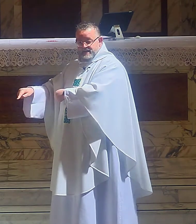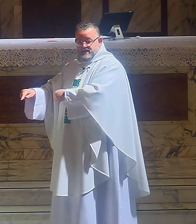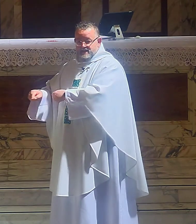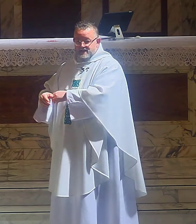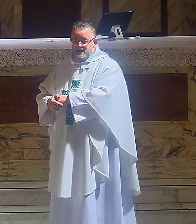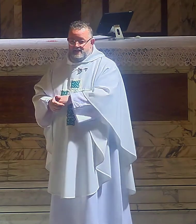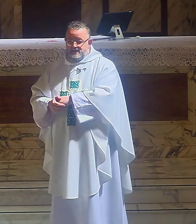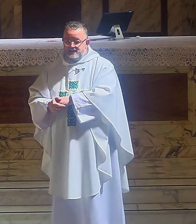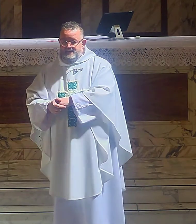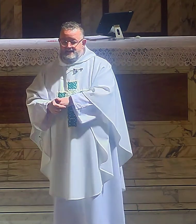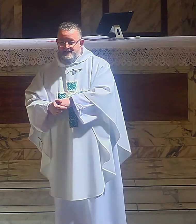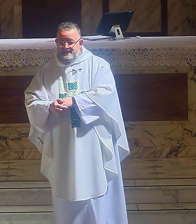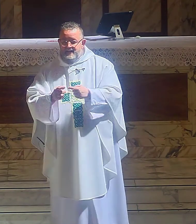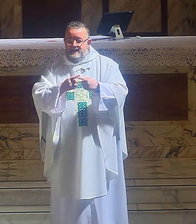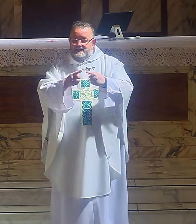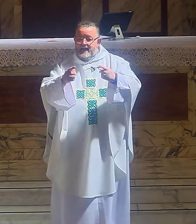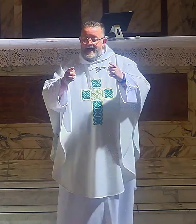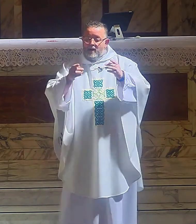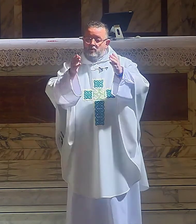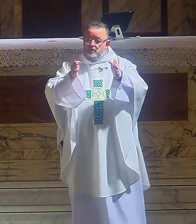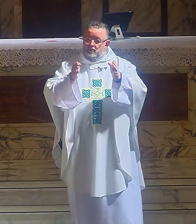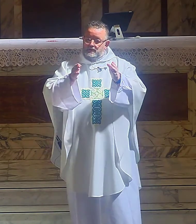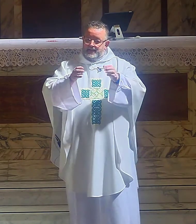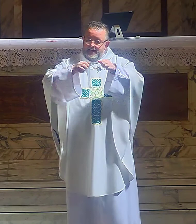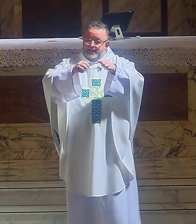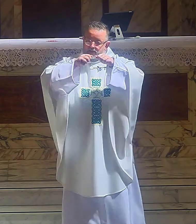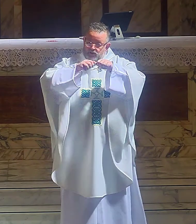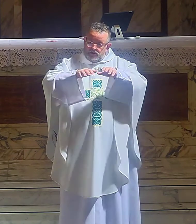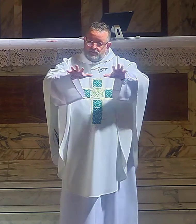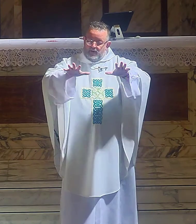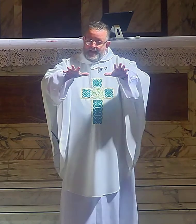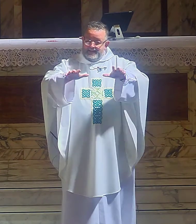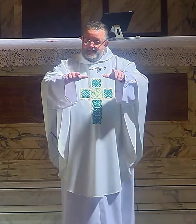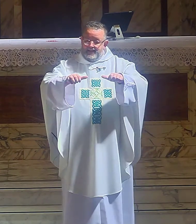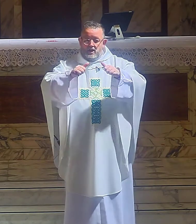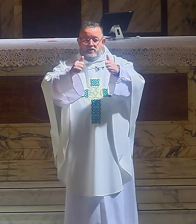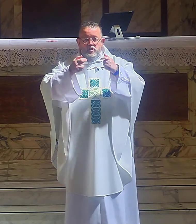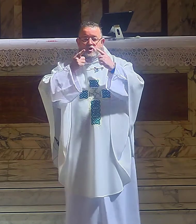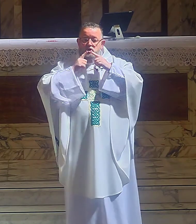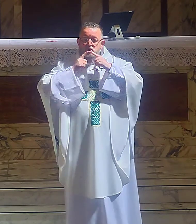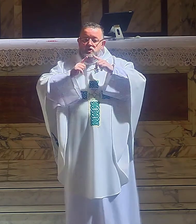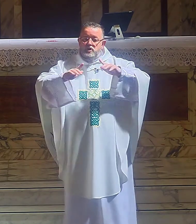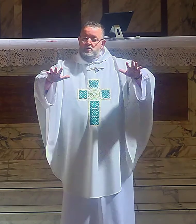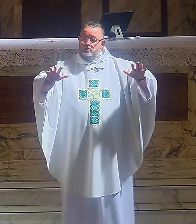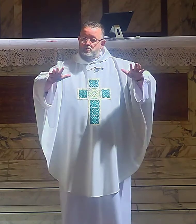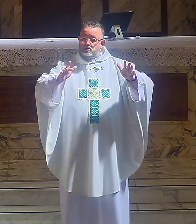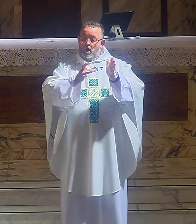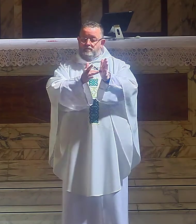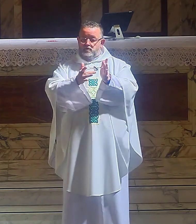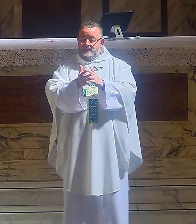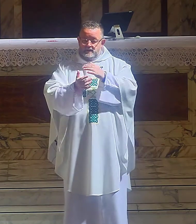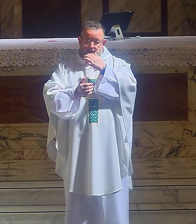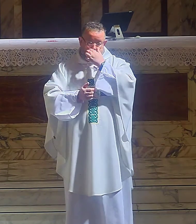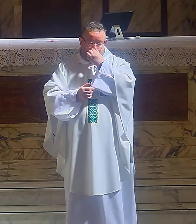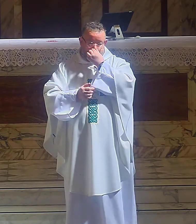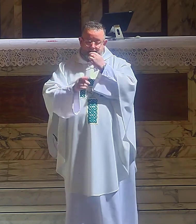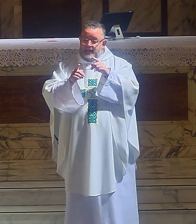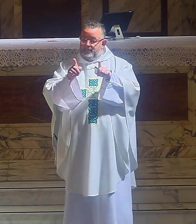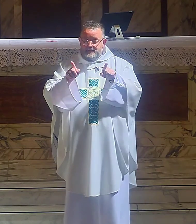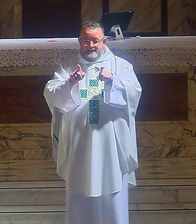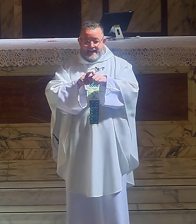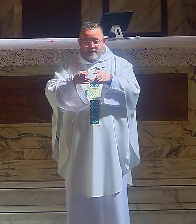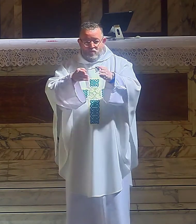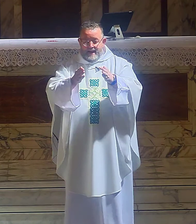here. And it's our duty to spread the good news of Jesus in